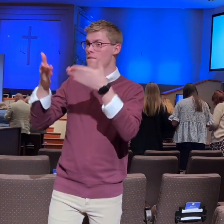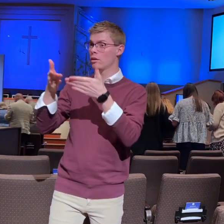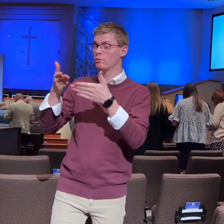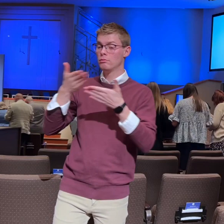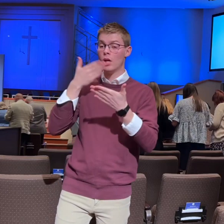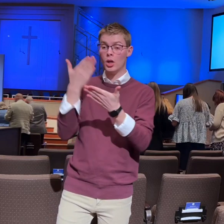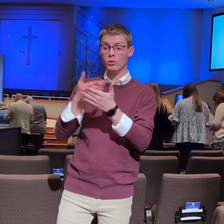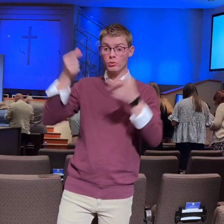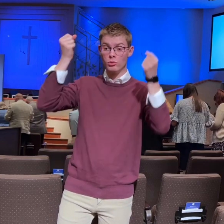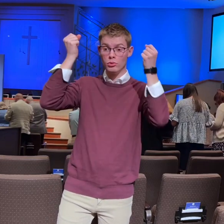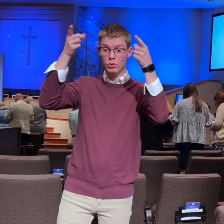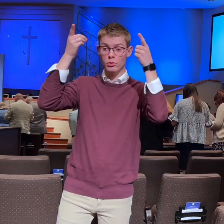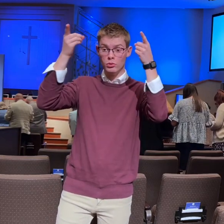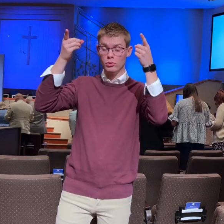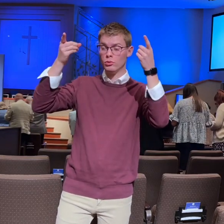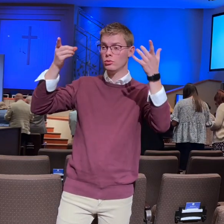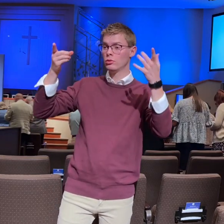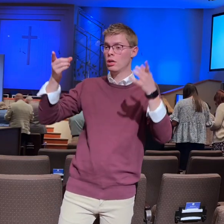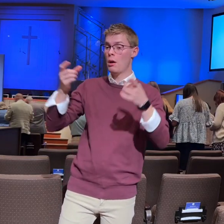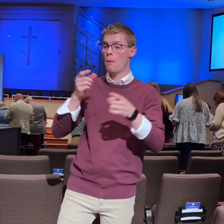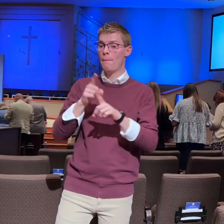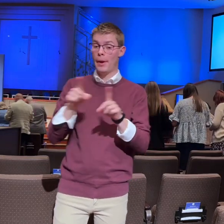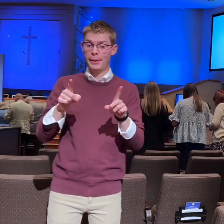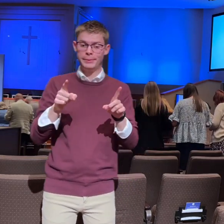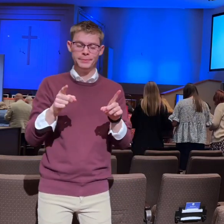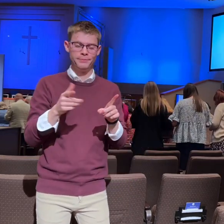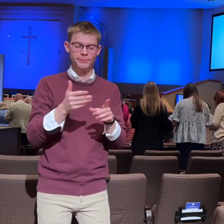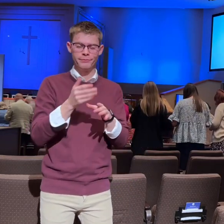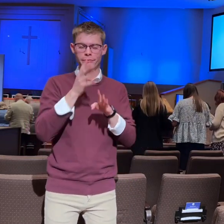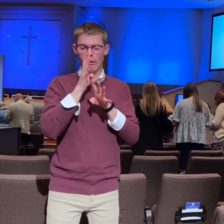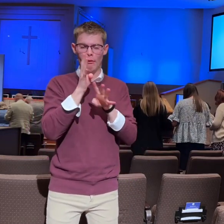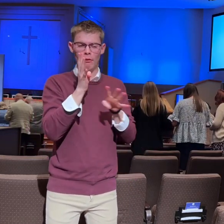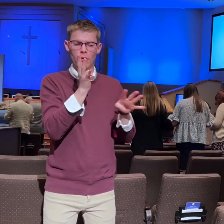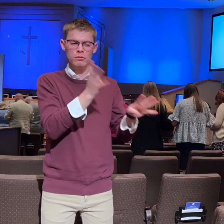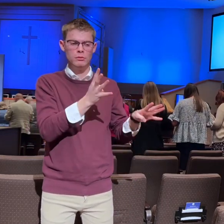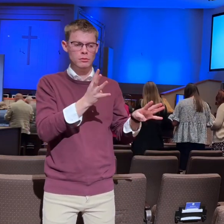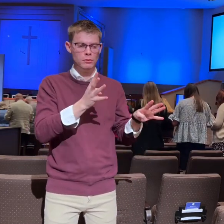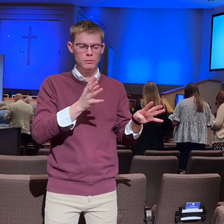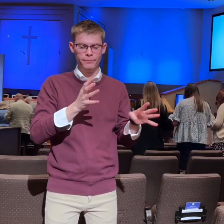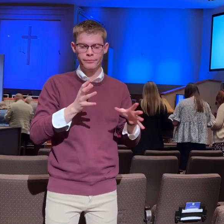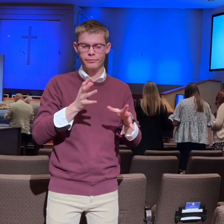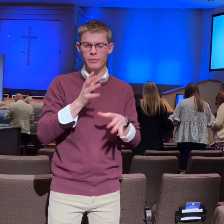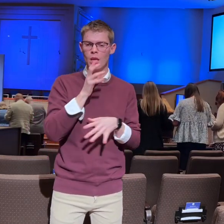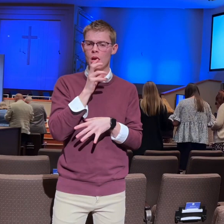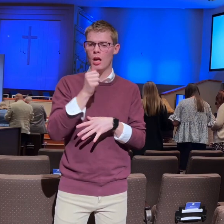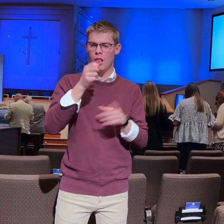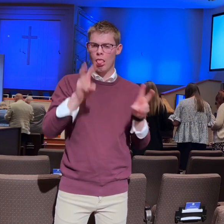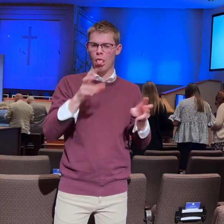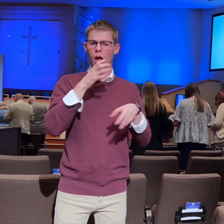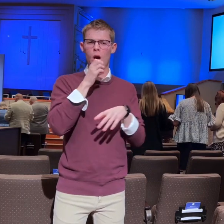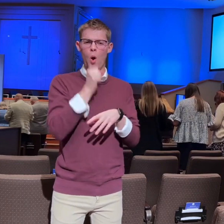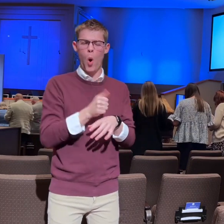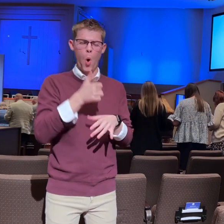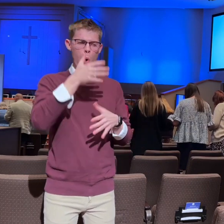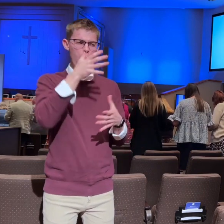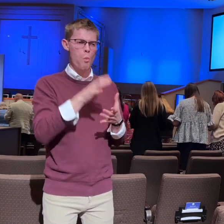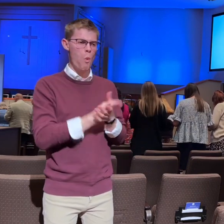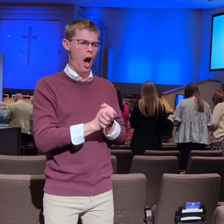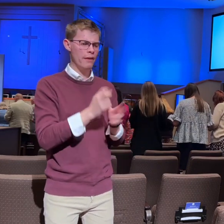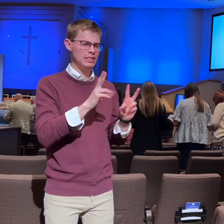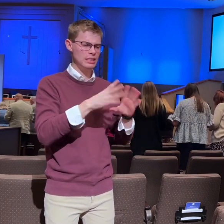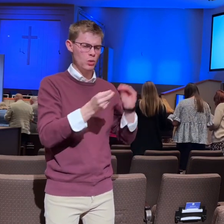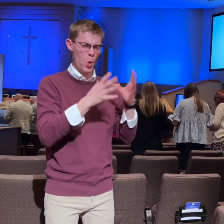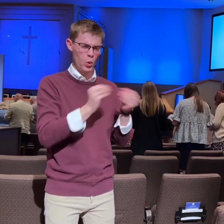But refuse profane and old wives' fables and exercise thyself rather unto godliness. For bodily